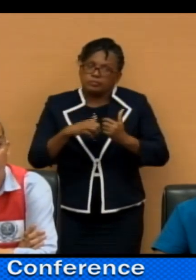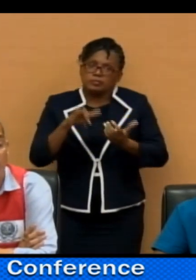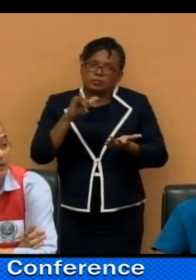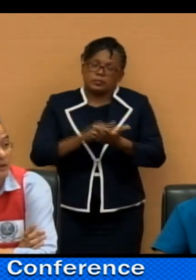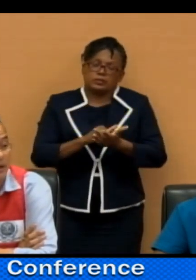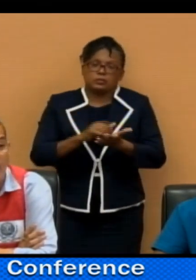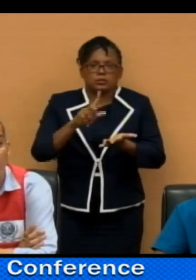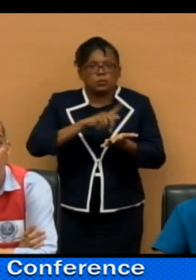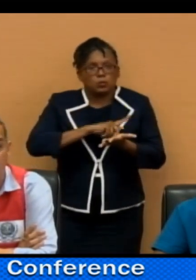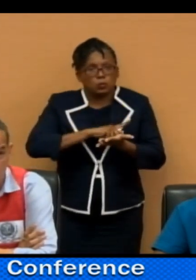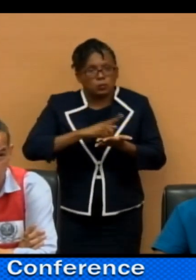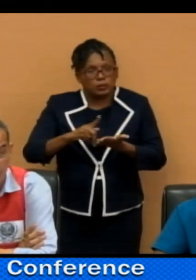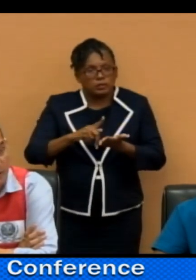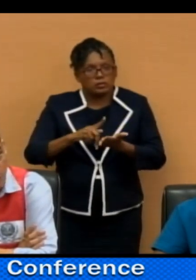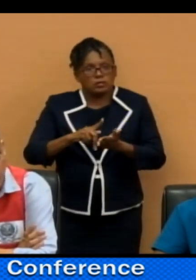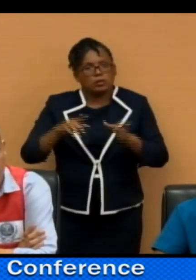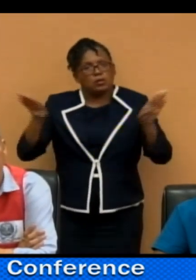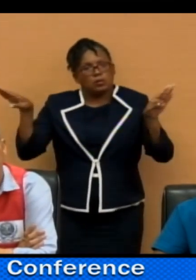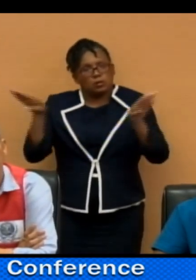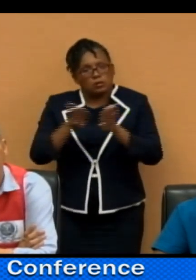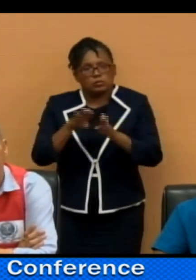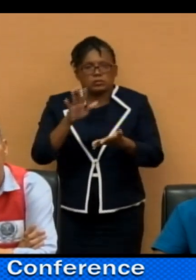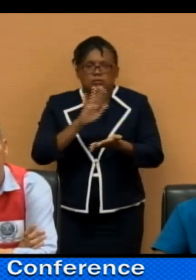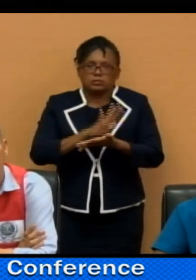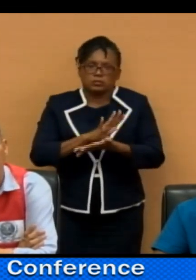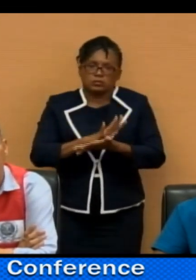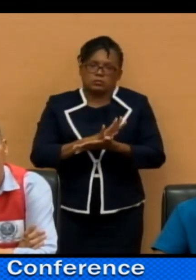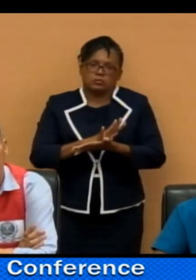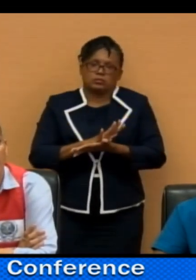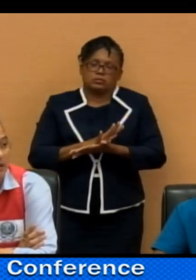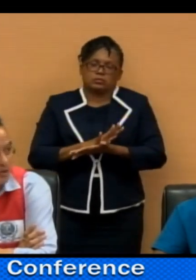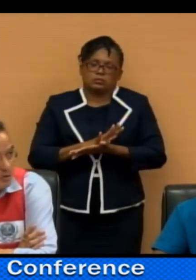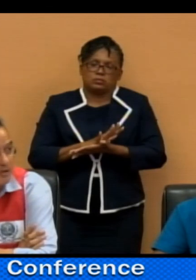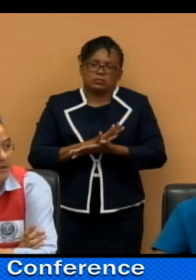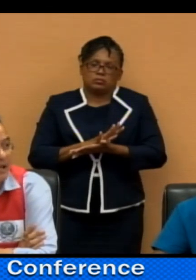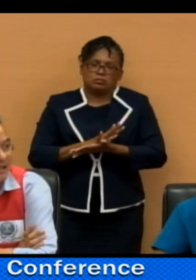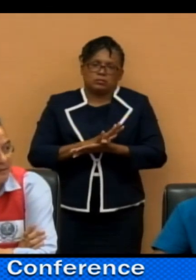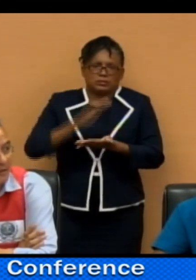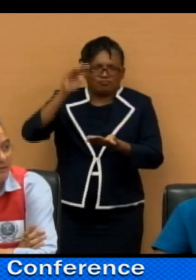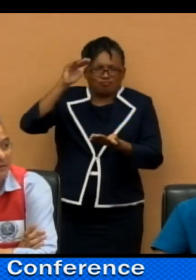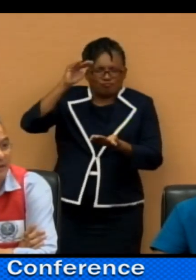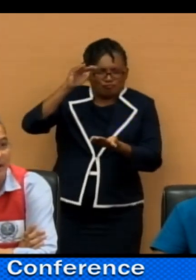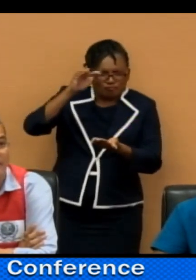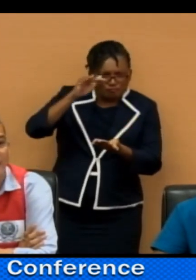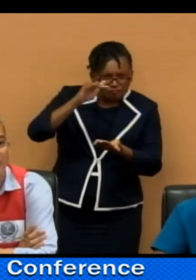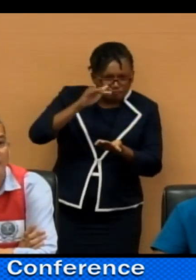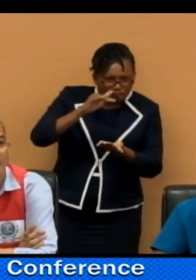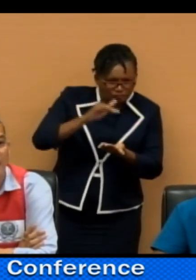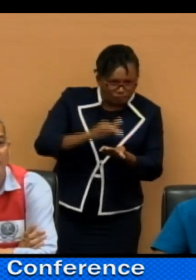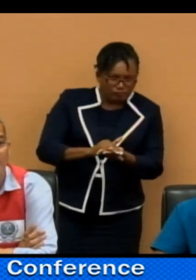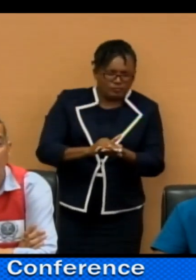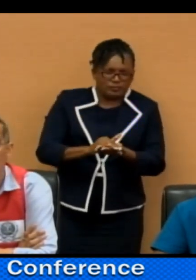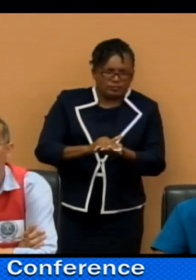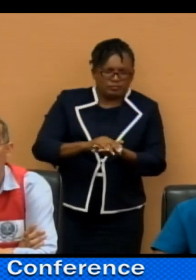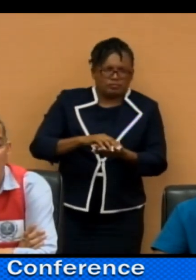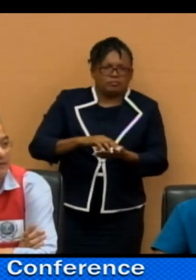some ago was to announce the closing of schools, to reduce that level